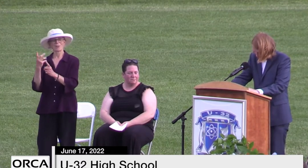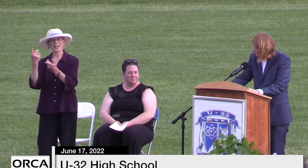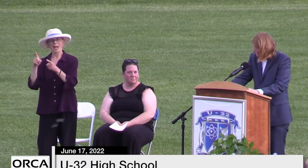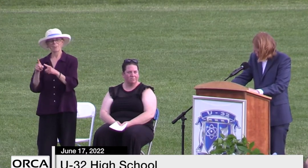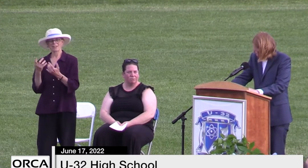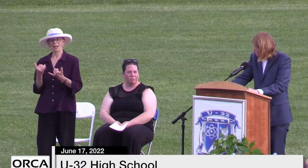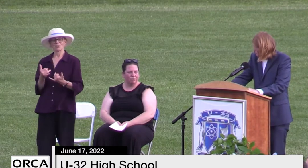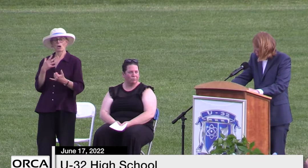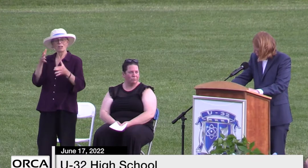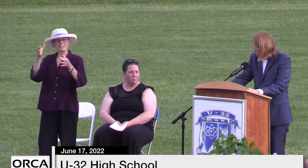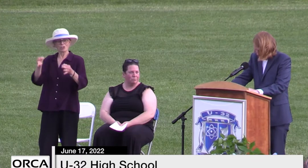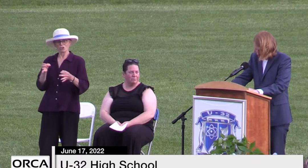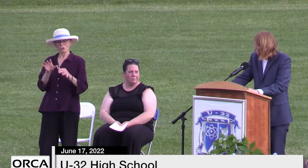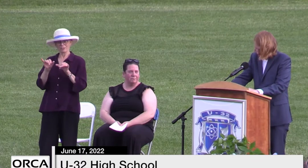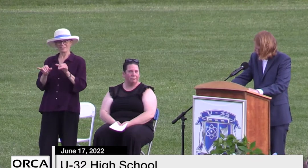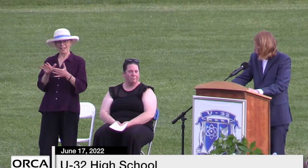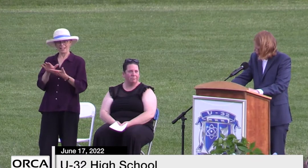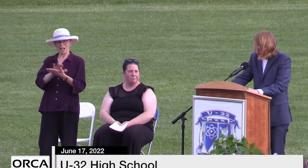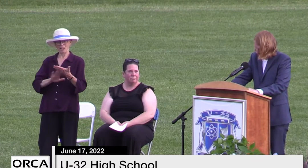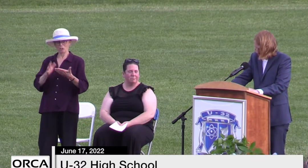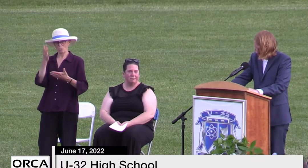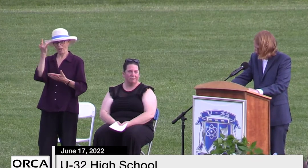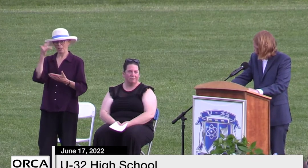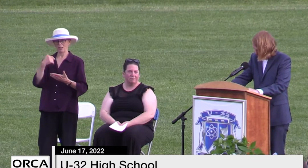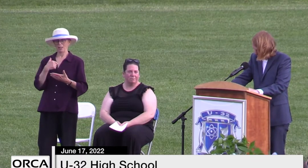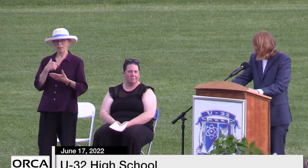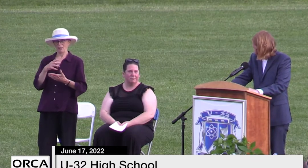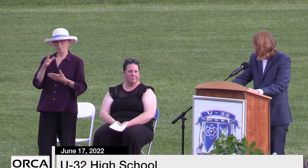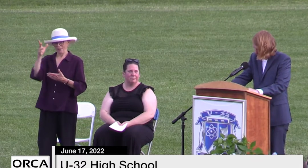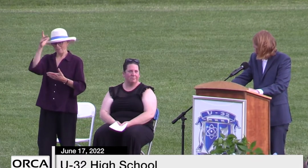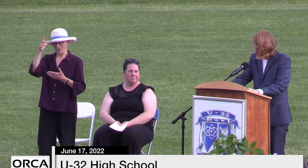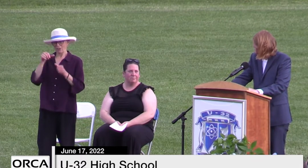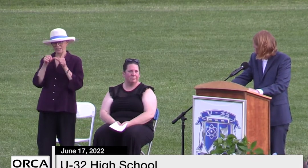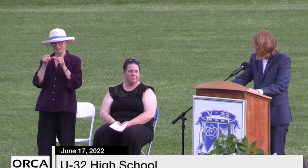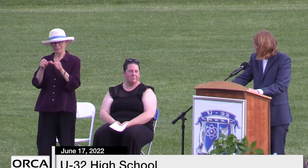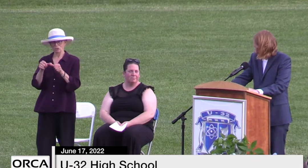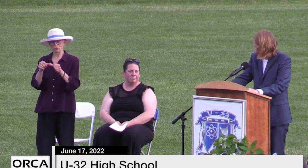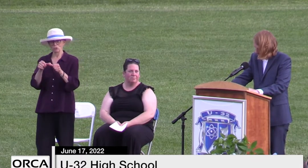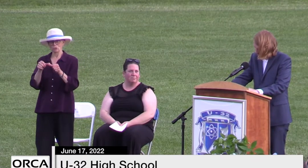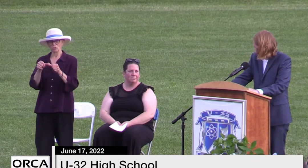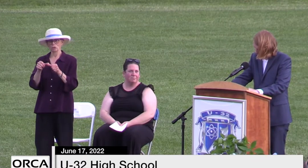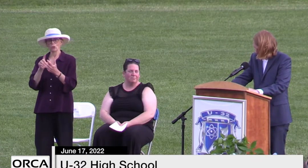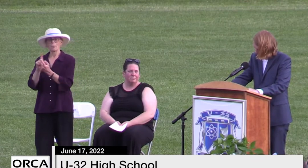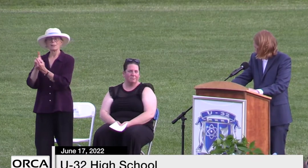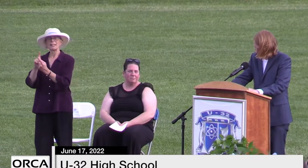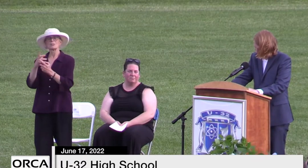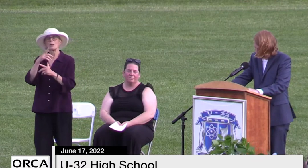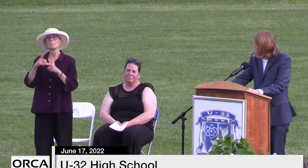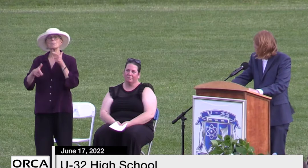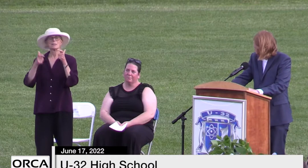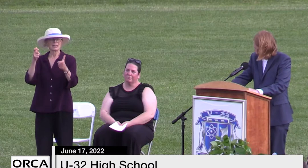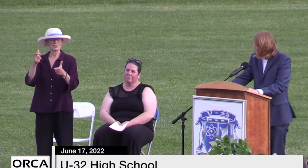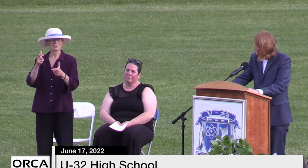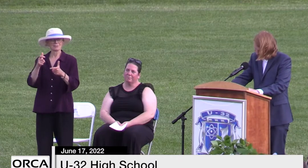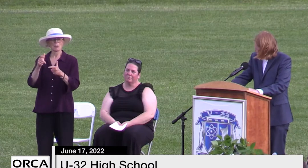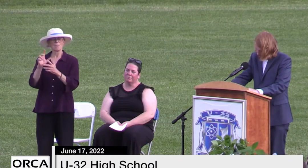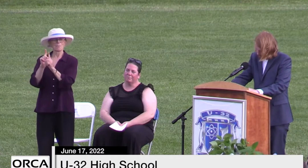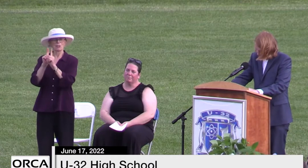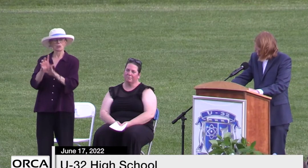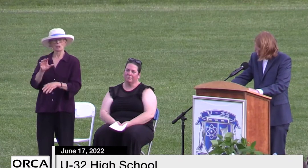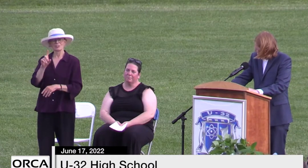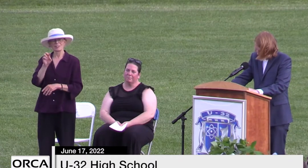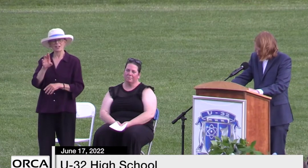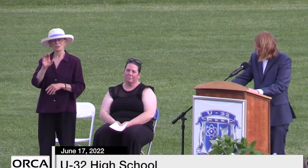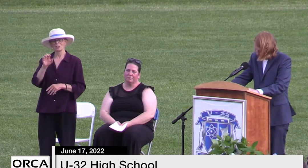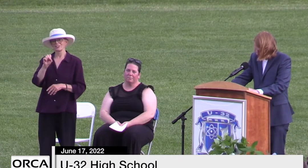in school is made so that my dad could continue to meet with his biggest mentors, Dr. Sniffen and Dr. Hoover.